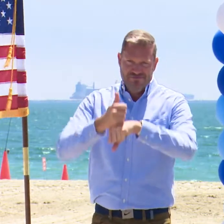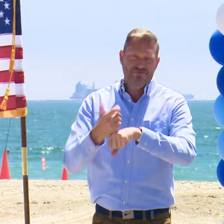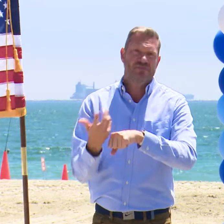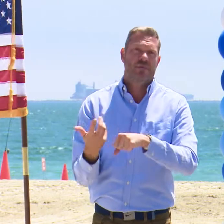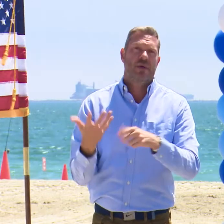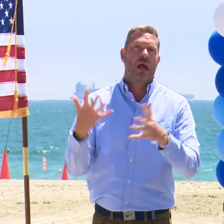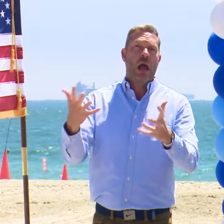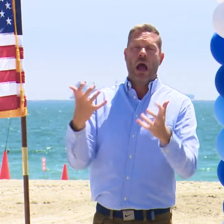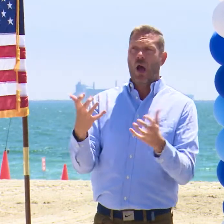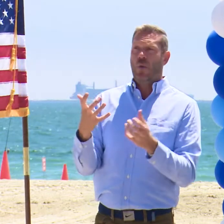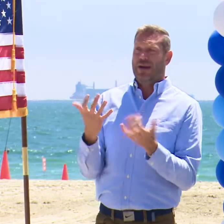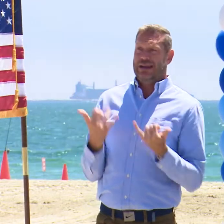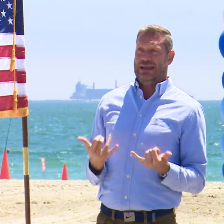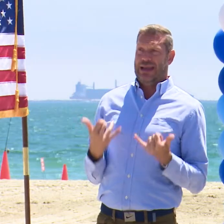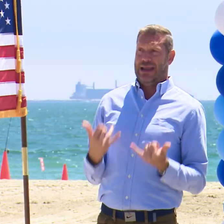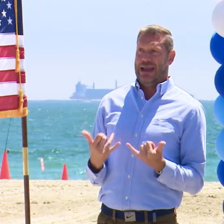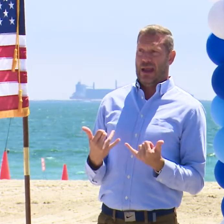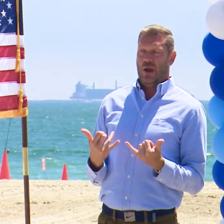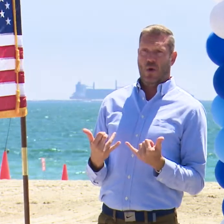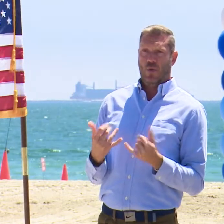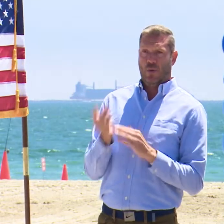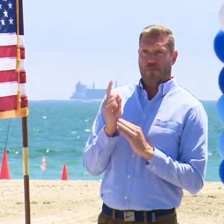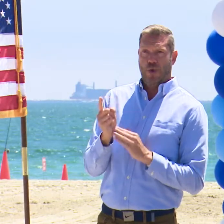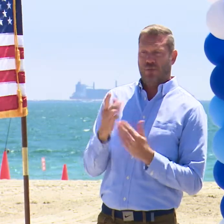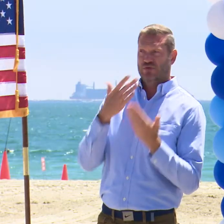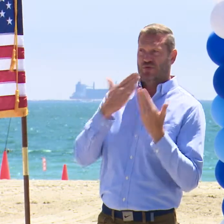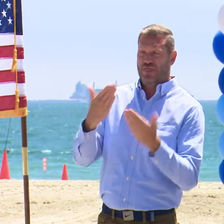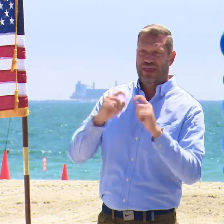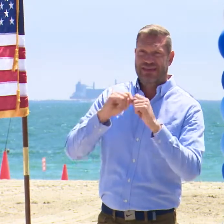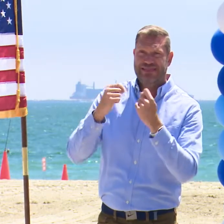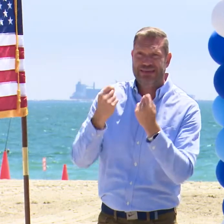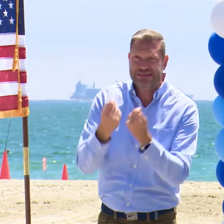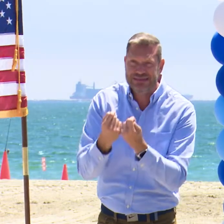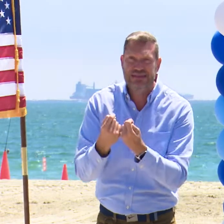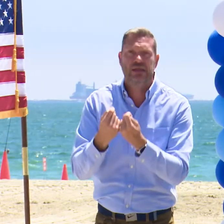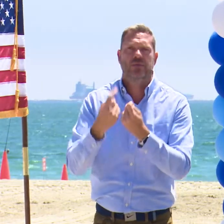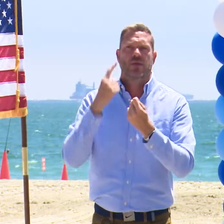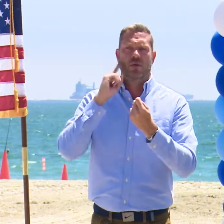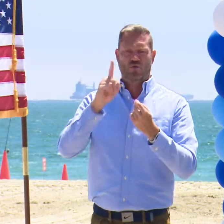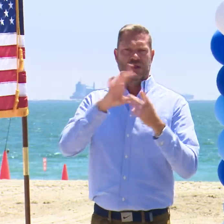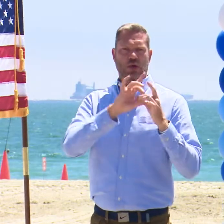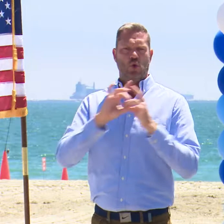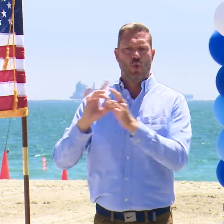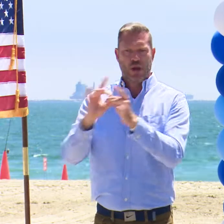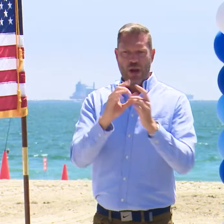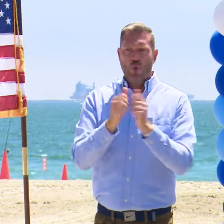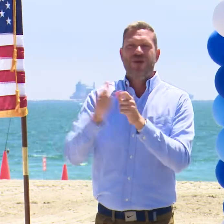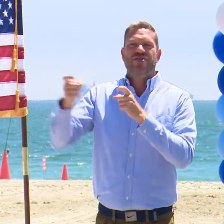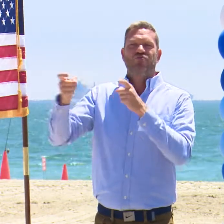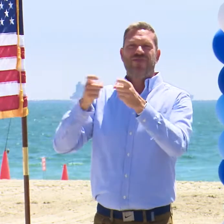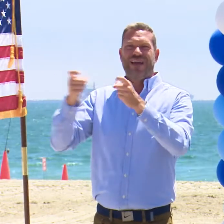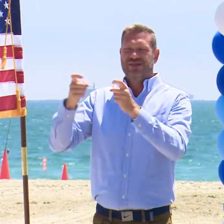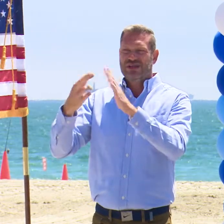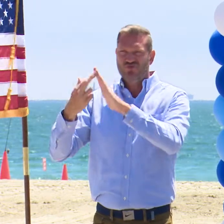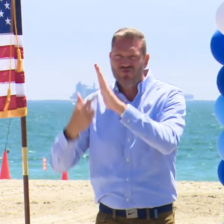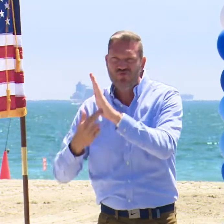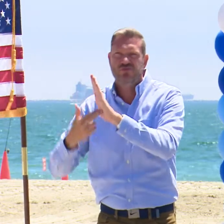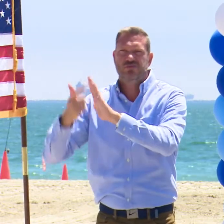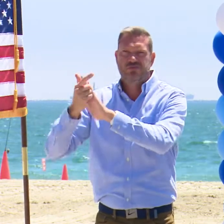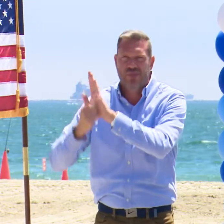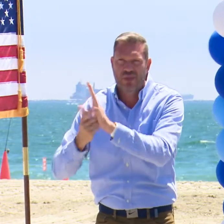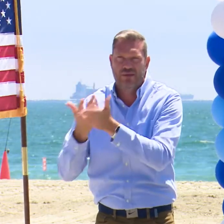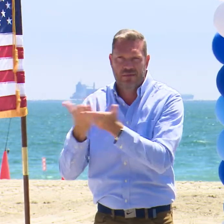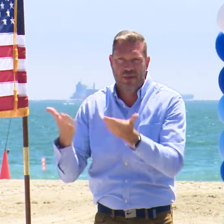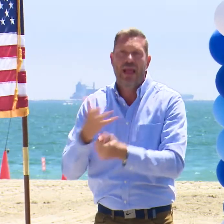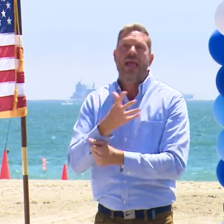team that did a lot of the project management and the coordination with the regulatory agencies. In specific, our